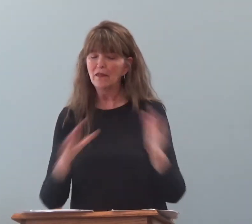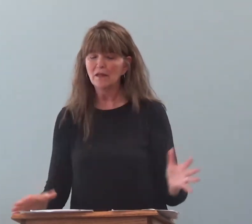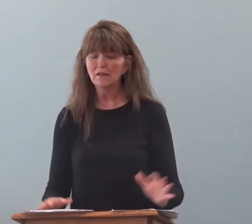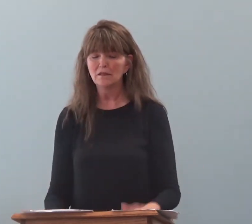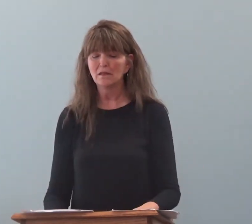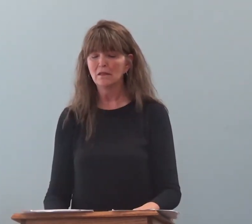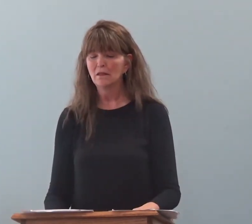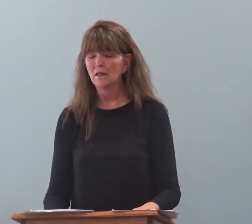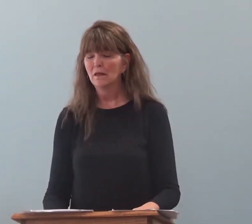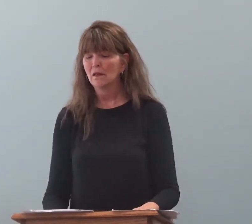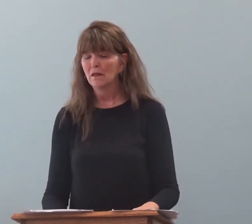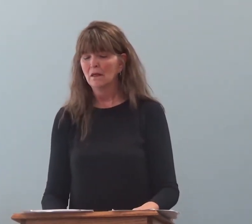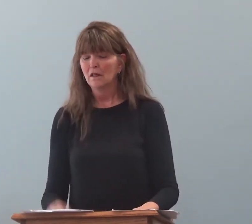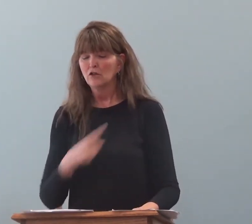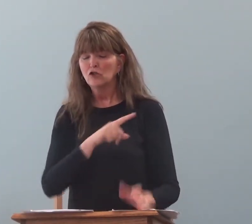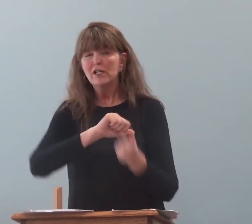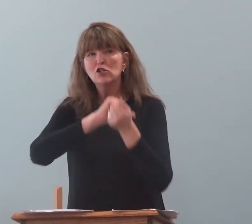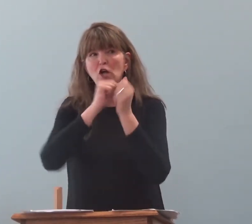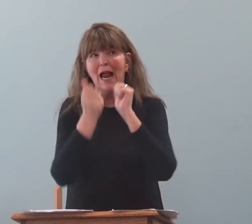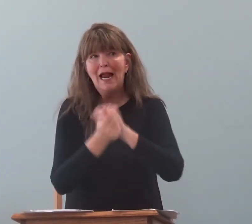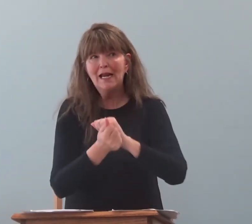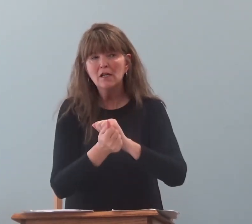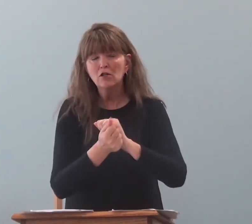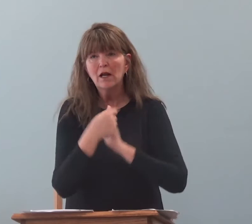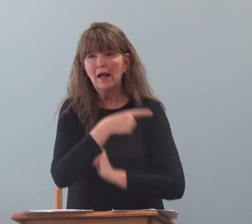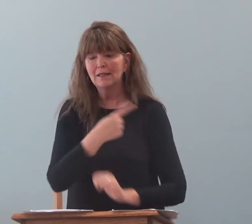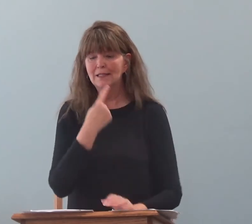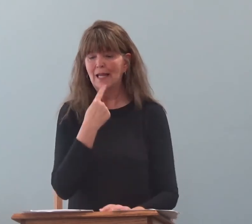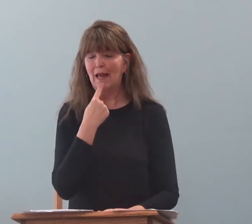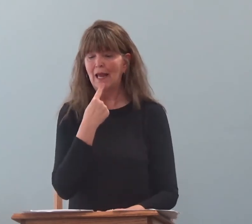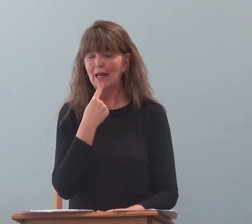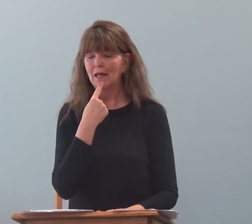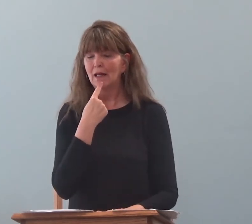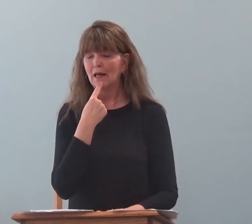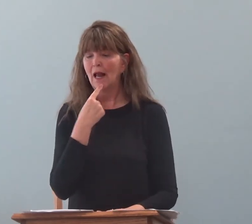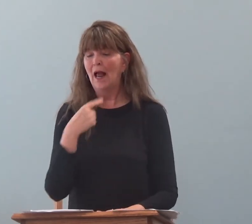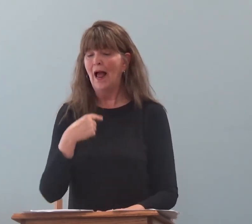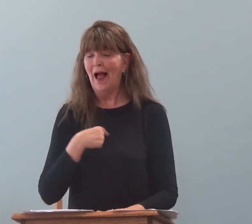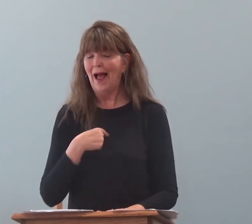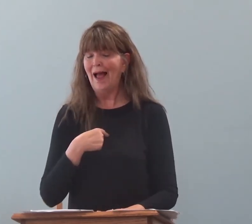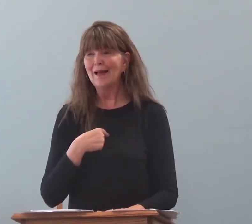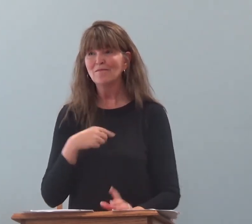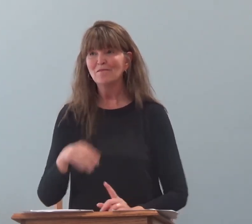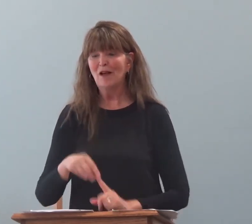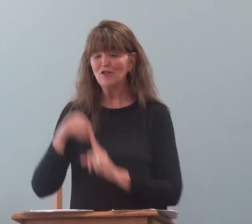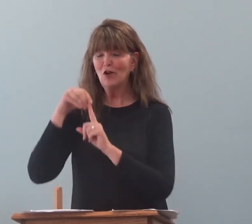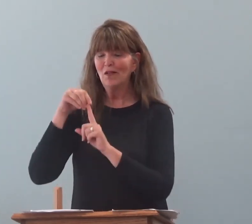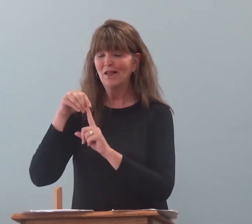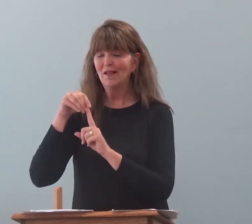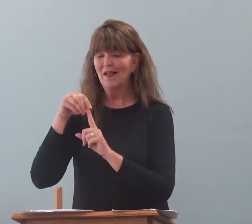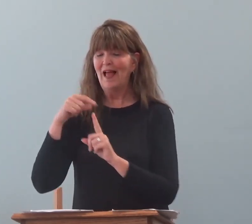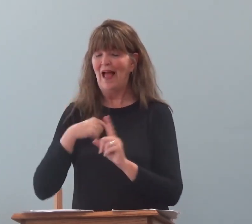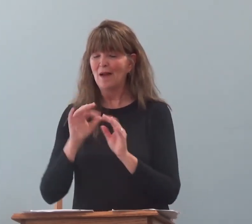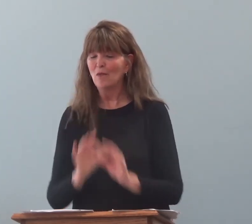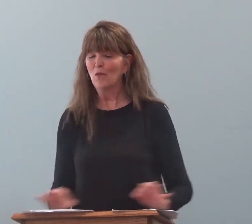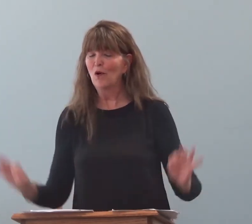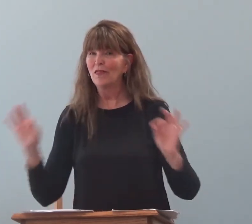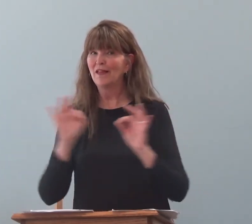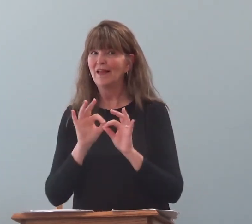time. I am absolutely worthless. So she had to change that and say, I am